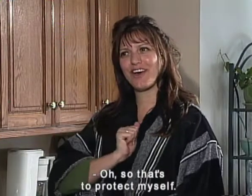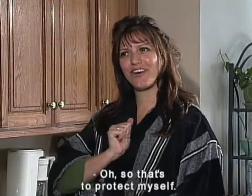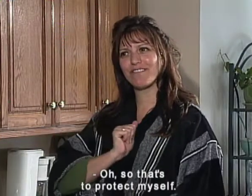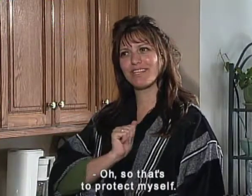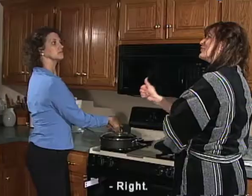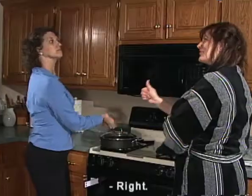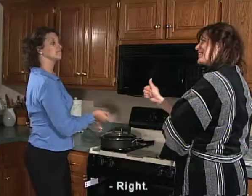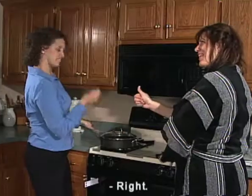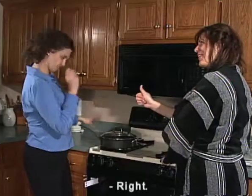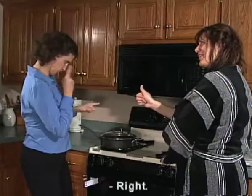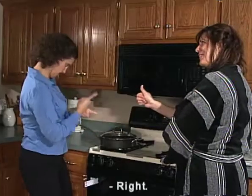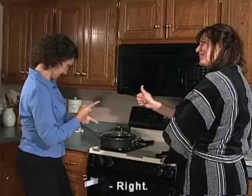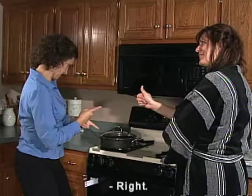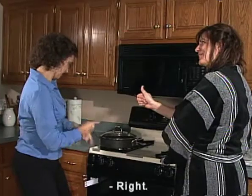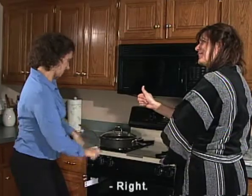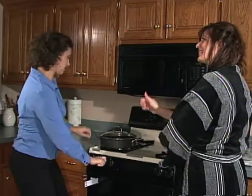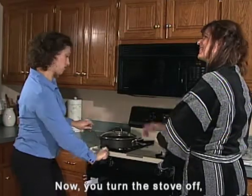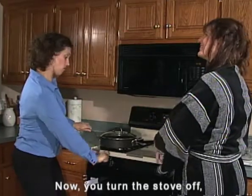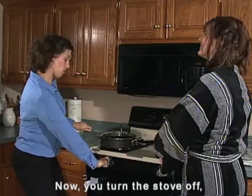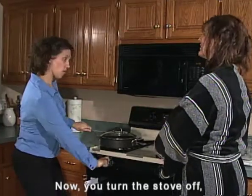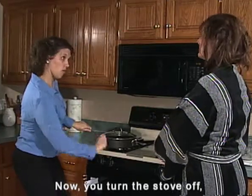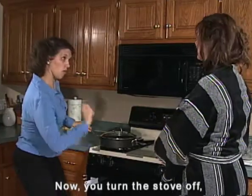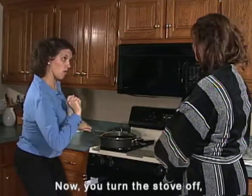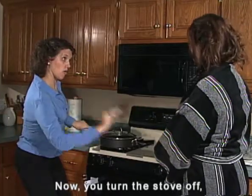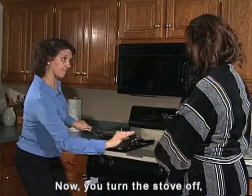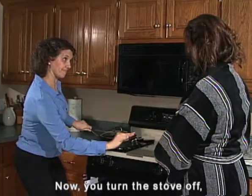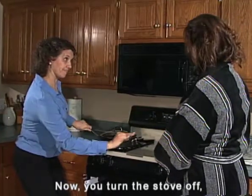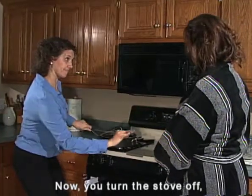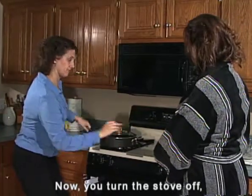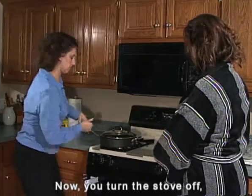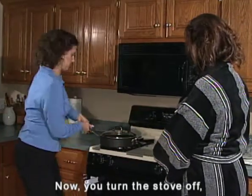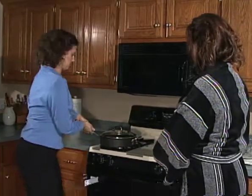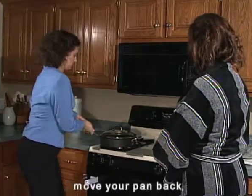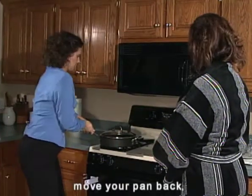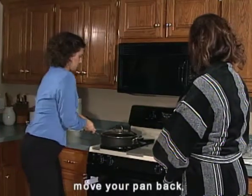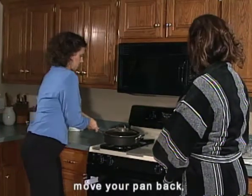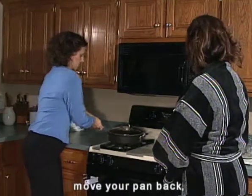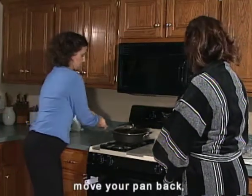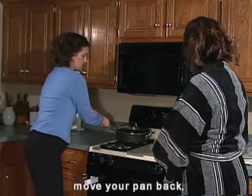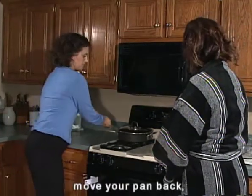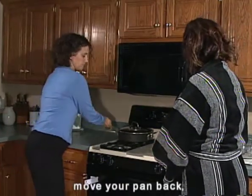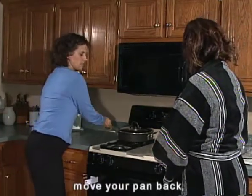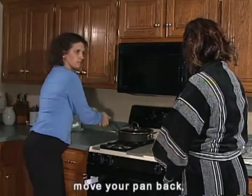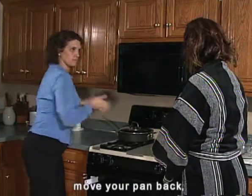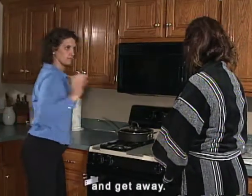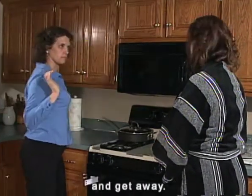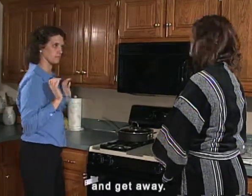myself. Right. Now you turn the stove off, move your pan back, and get away.